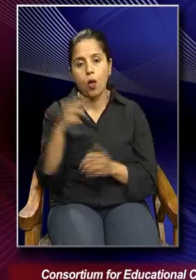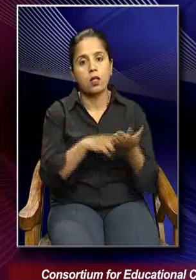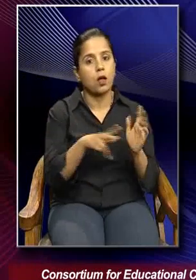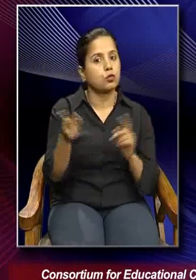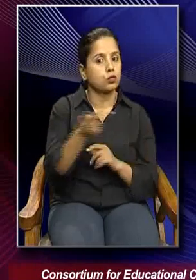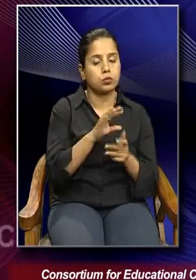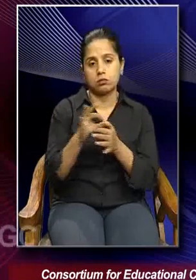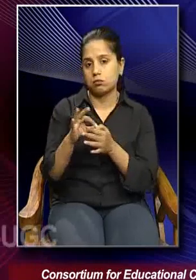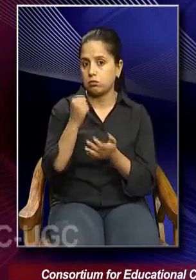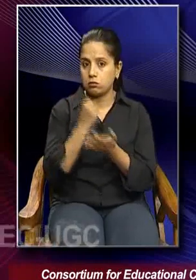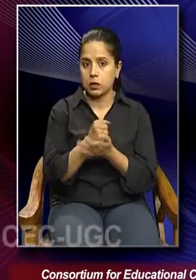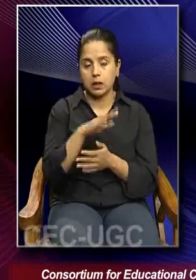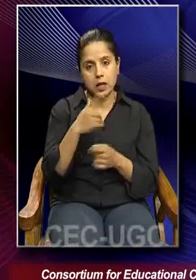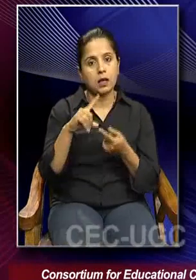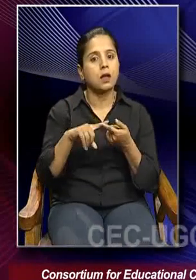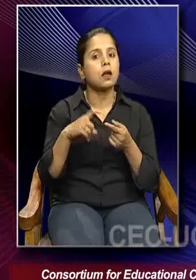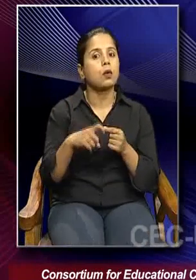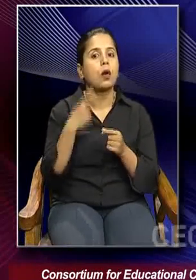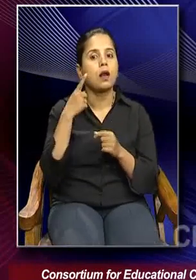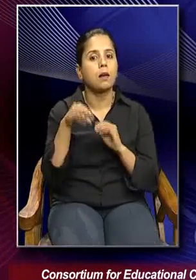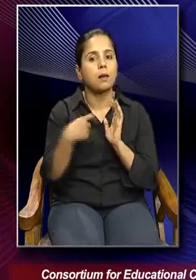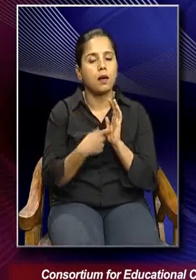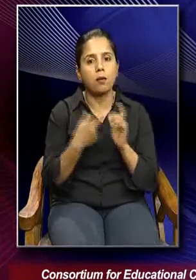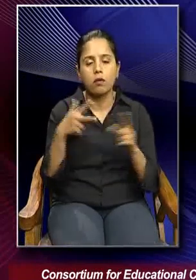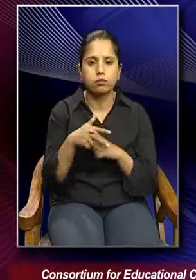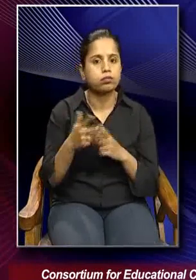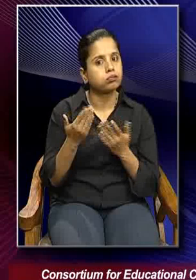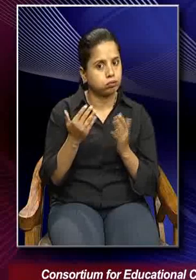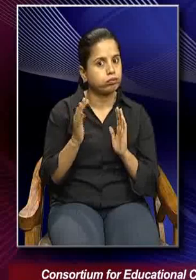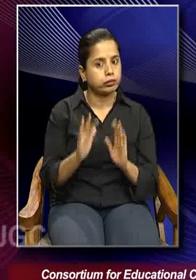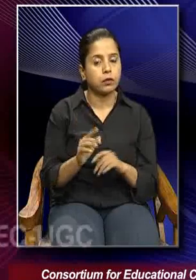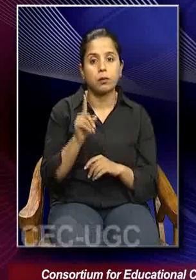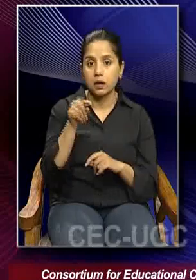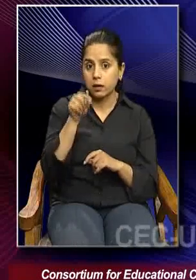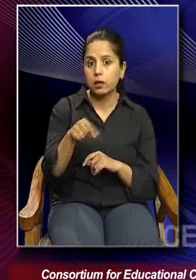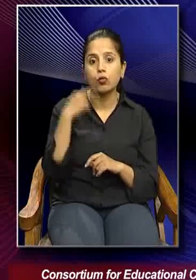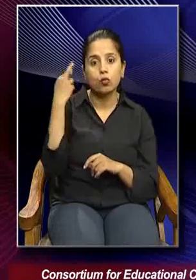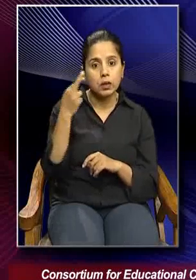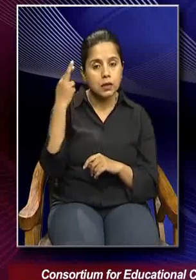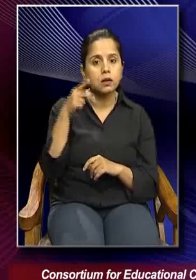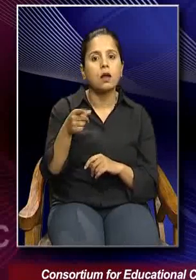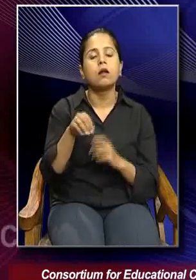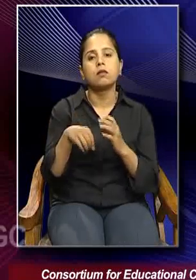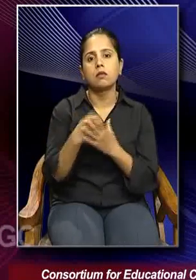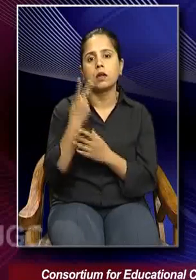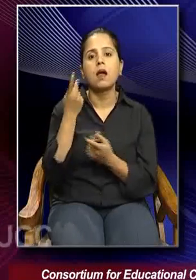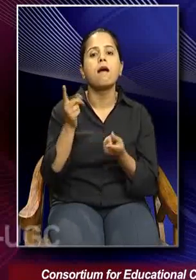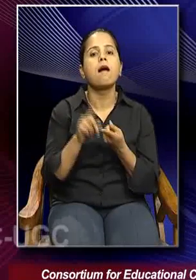then this equilibrium will be disturbed, and that's when evolution will takes